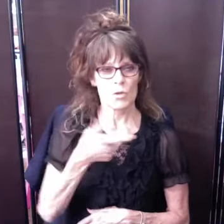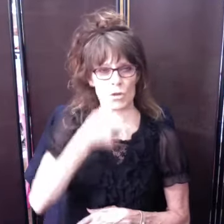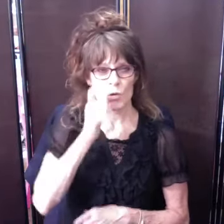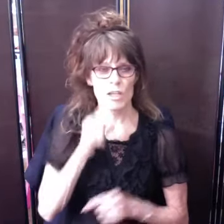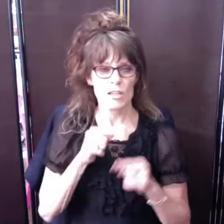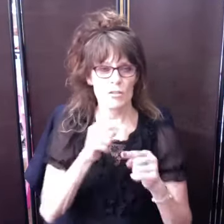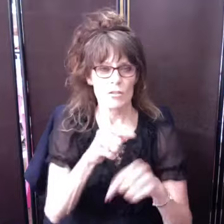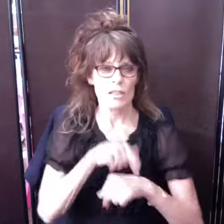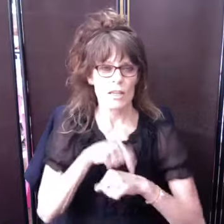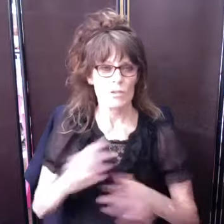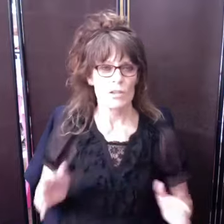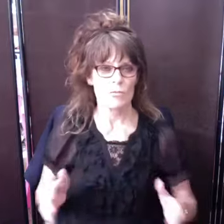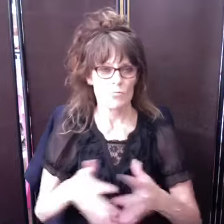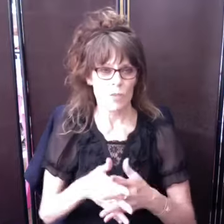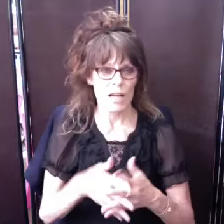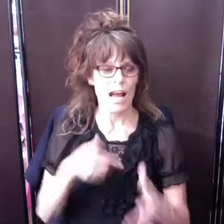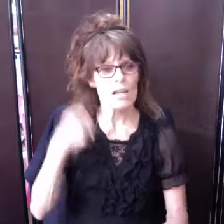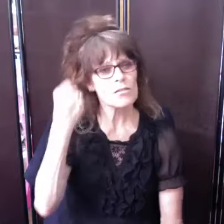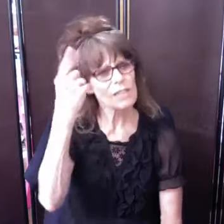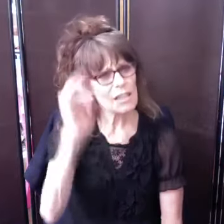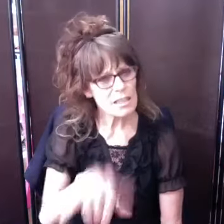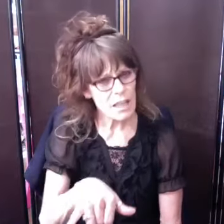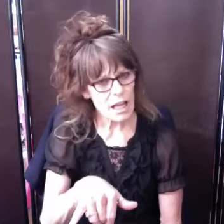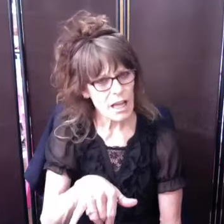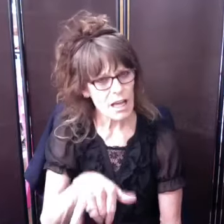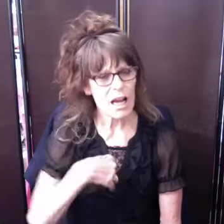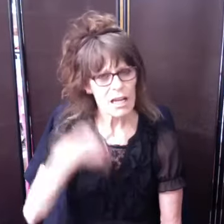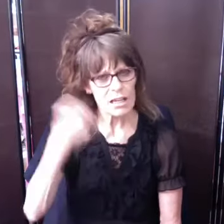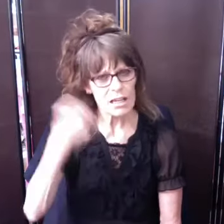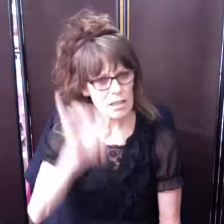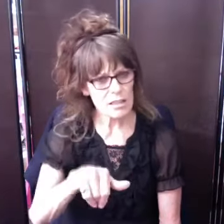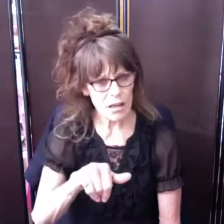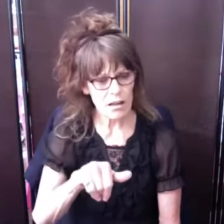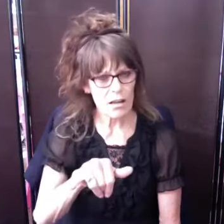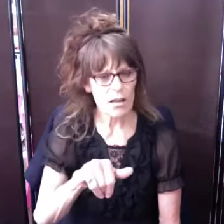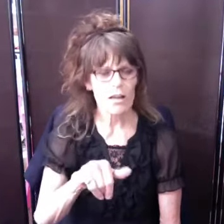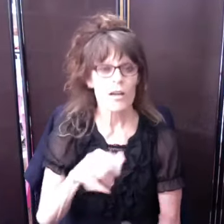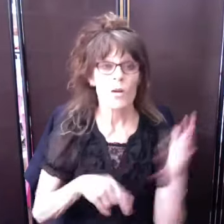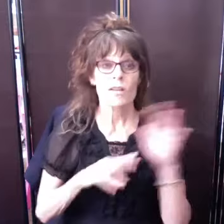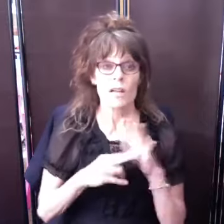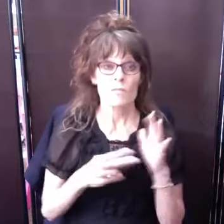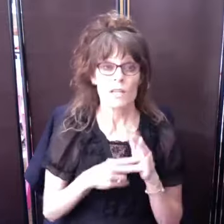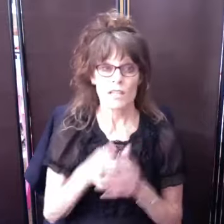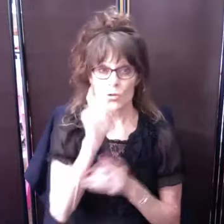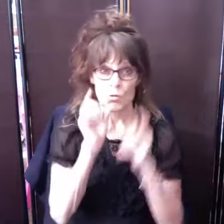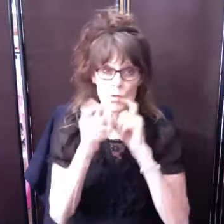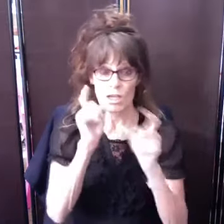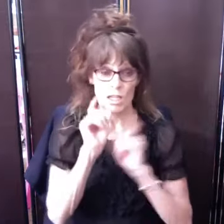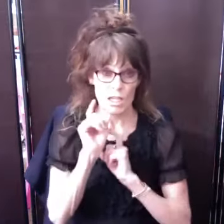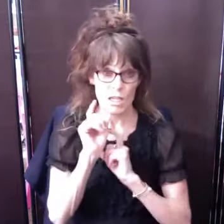was pregnant. I understand that. I reconcile it and I understand it. And what that means is that drinking will override the lizard part of the